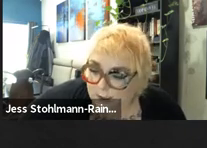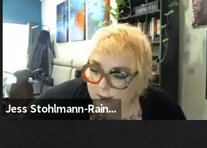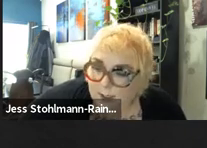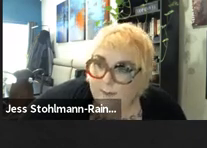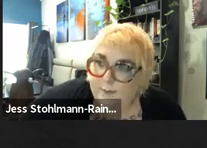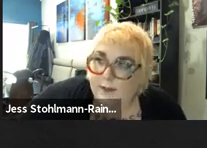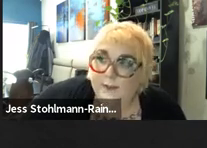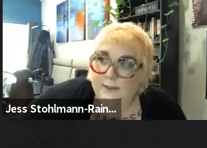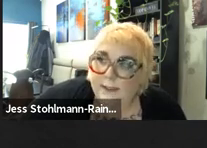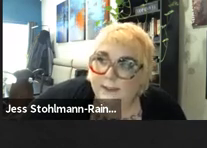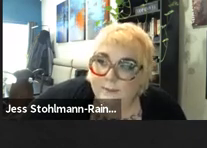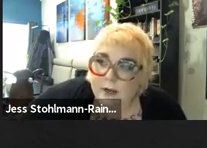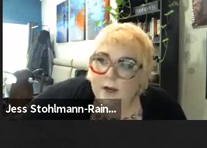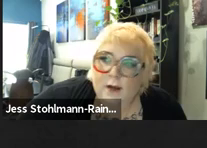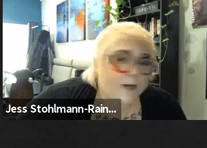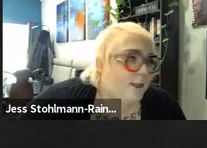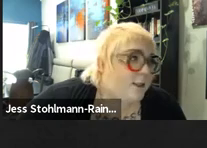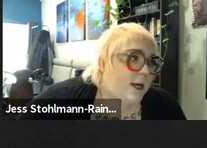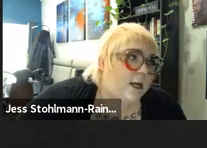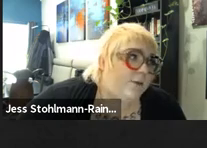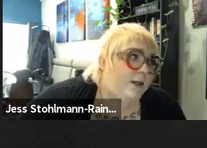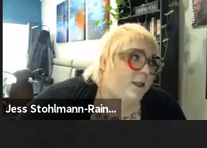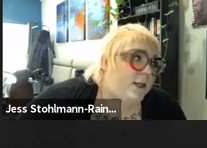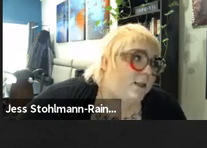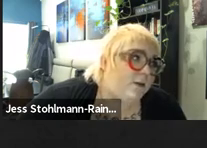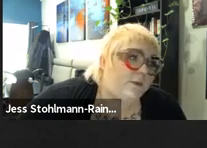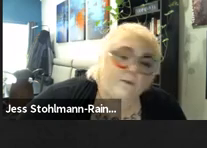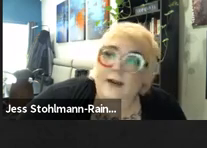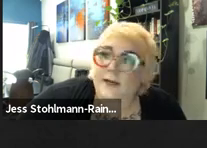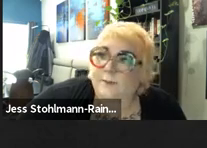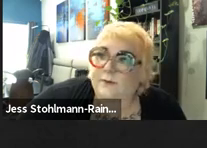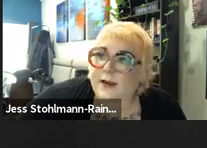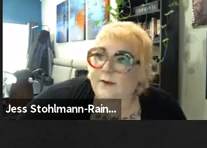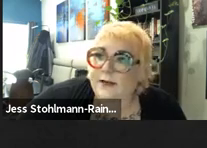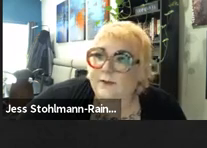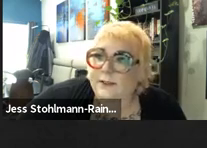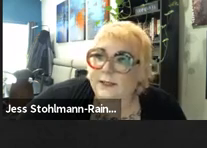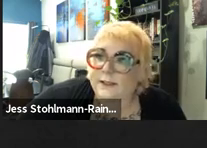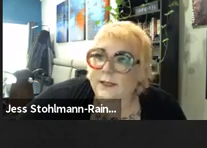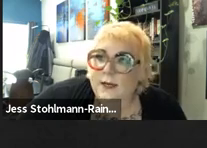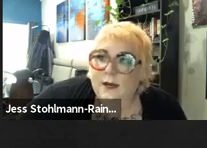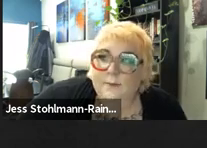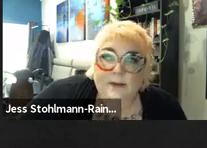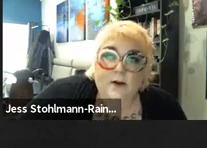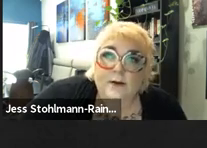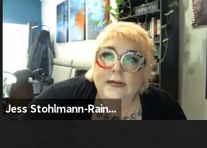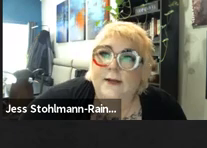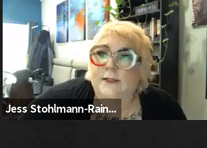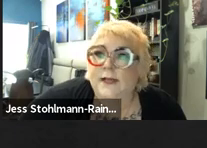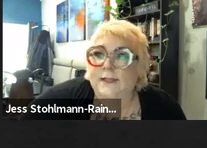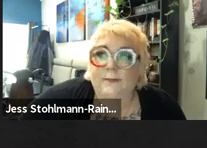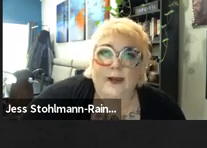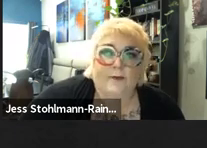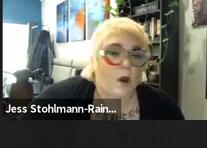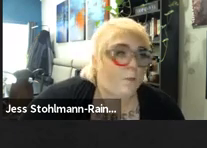our um in our services a crisis line intervention is sort of defined as providing resources uh maybe a grounding